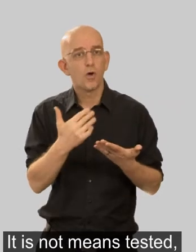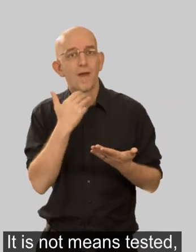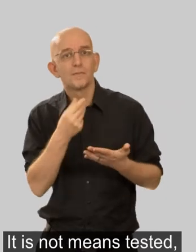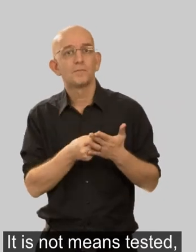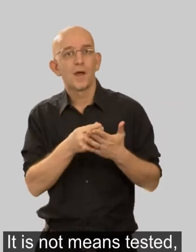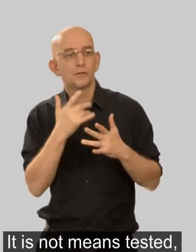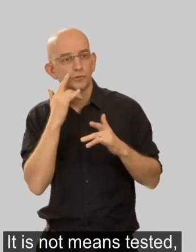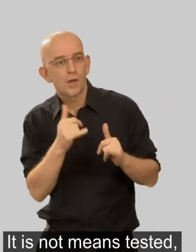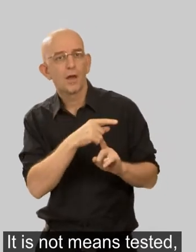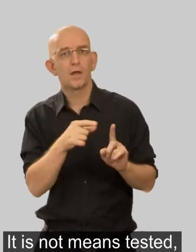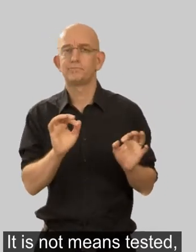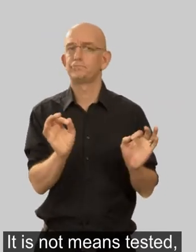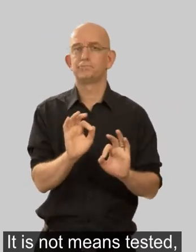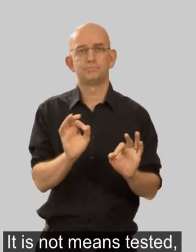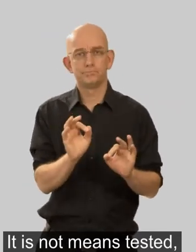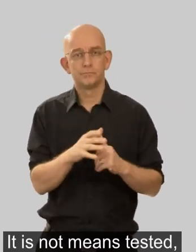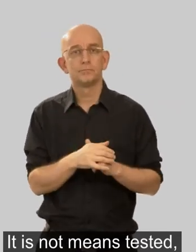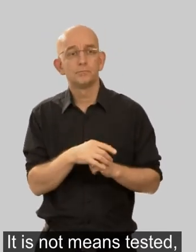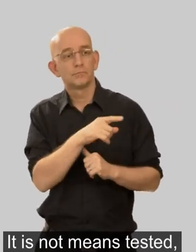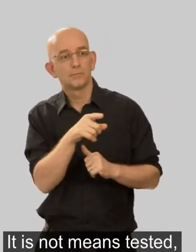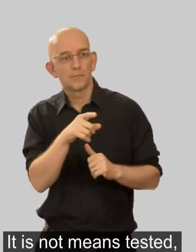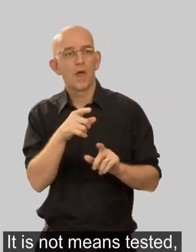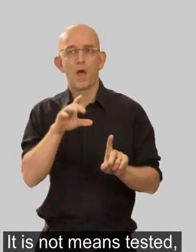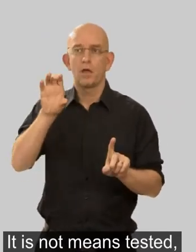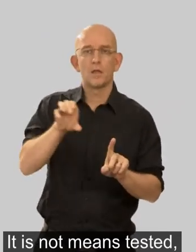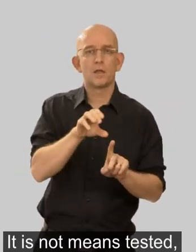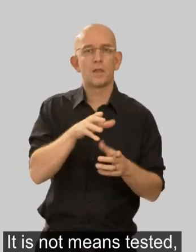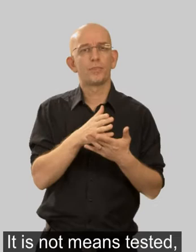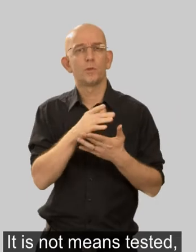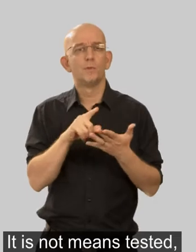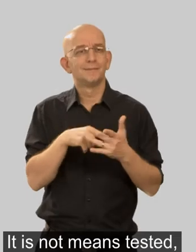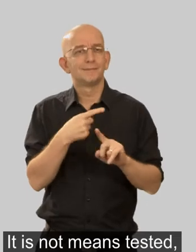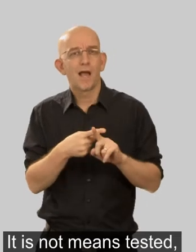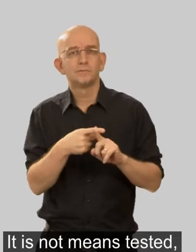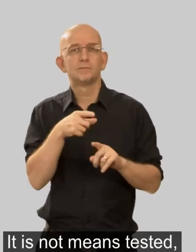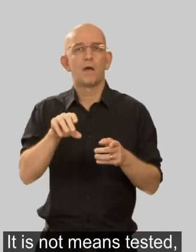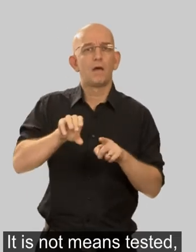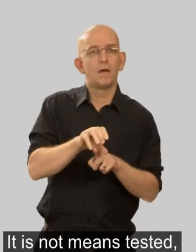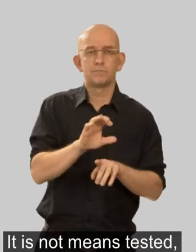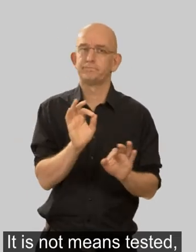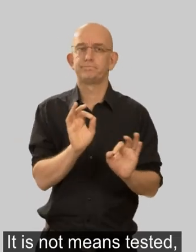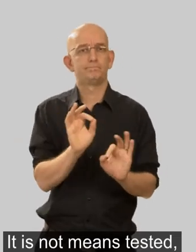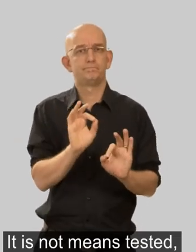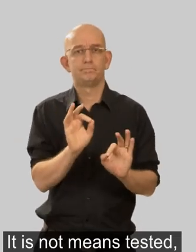It is not means-tested, contributory, or taxable,